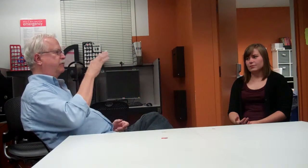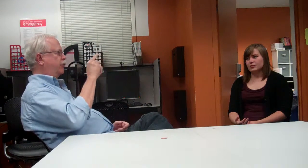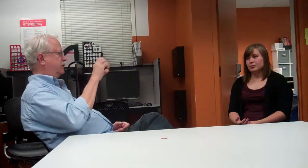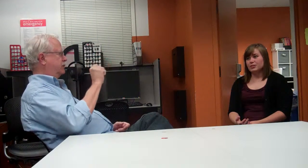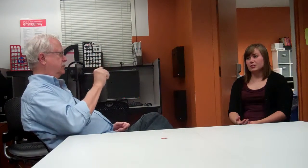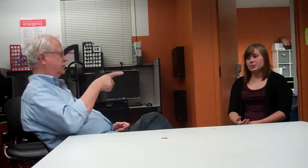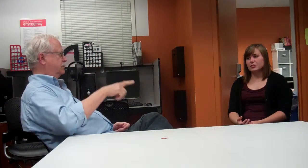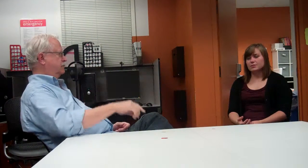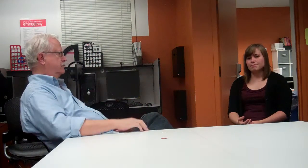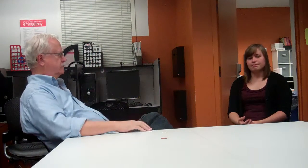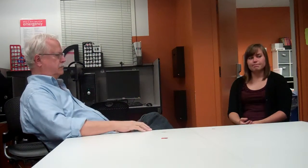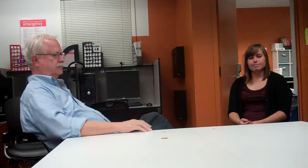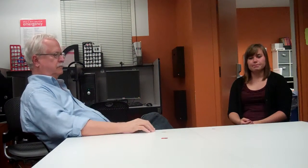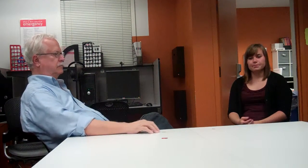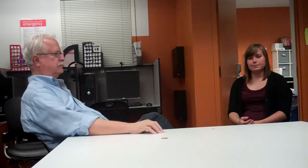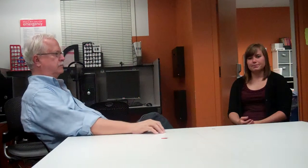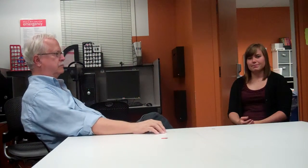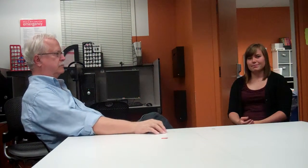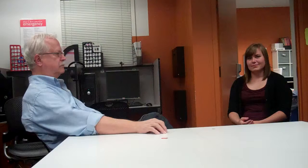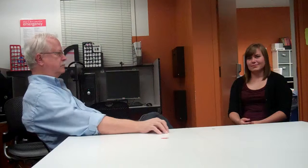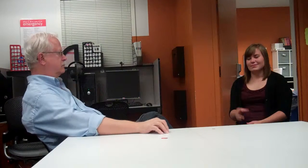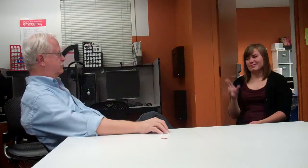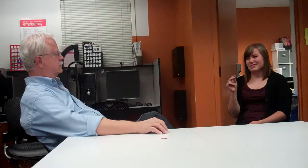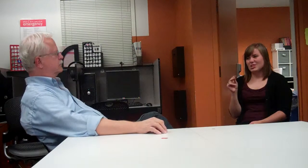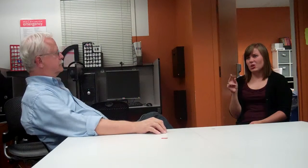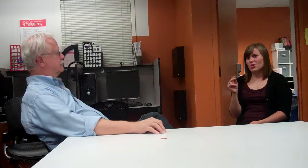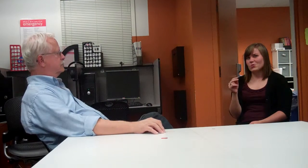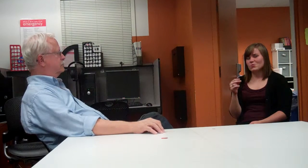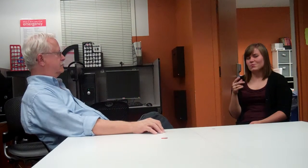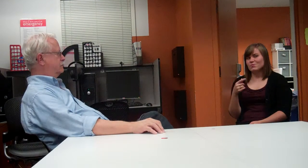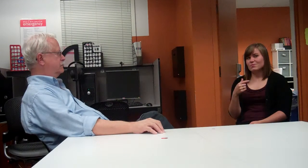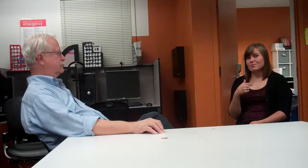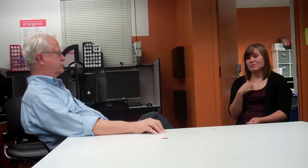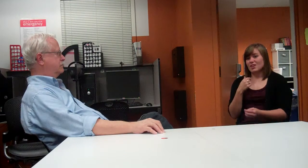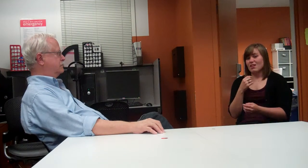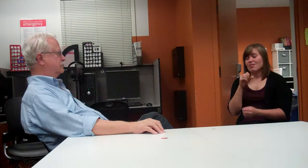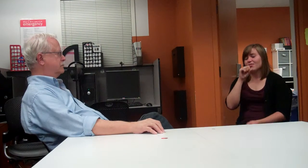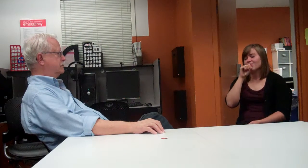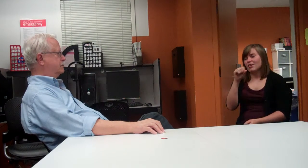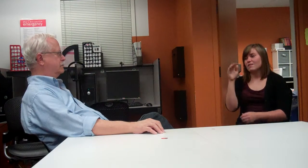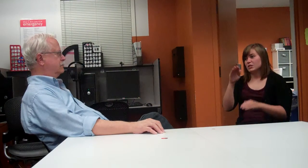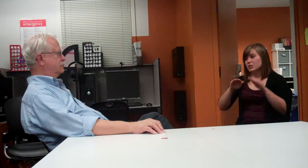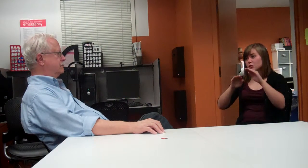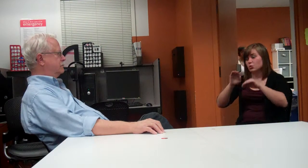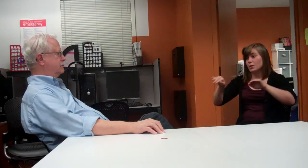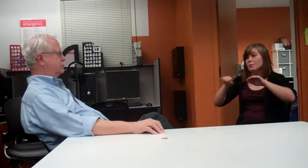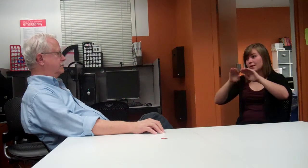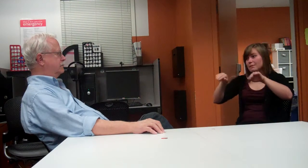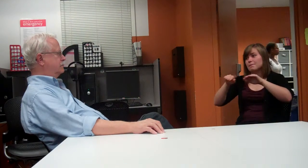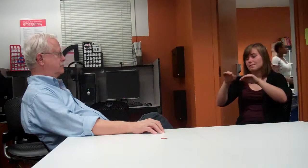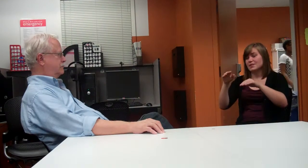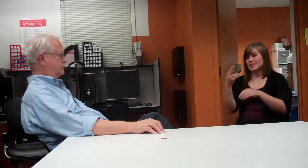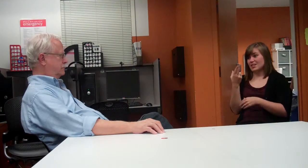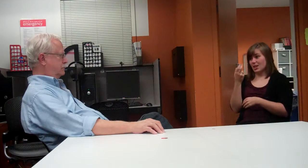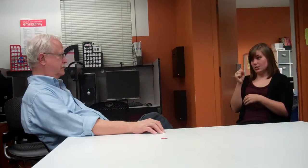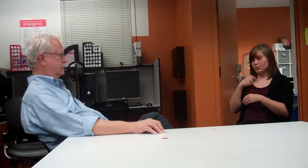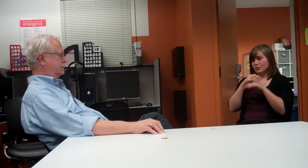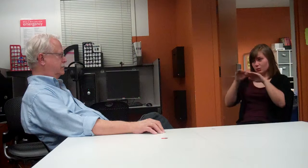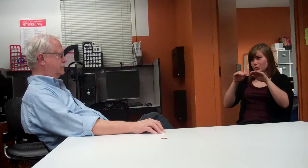Do you play any sports? No, I love swimming. I swam in high school, but any kind of sport with the ball and